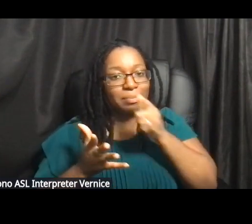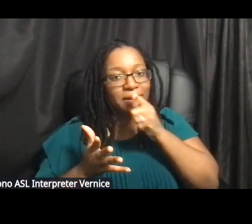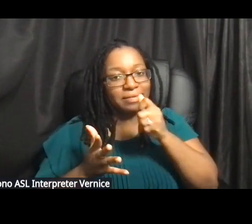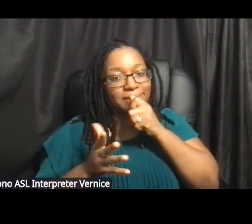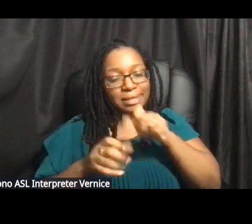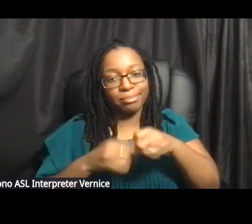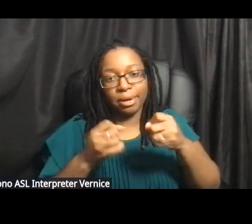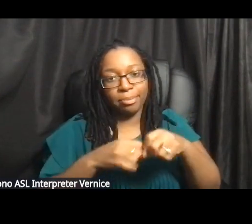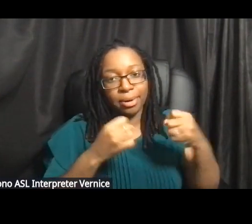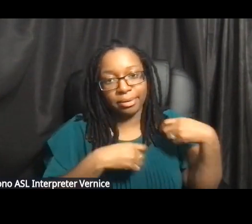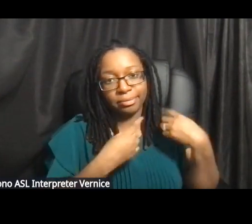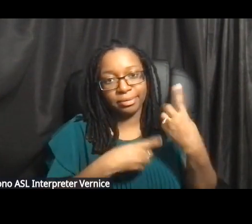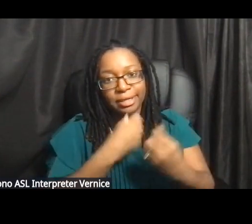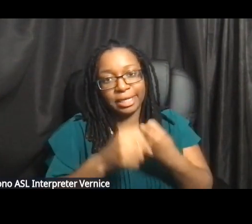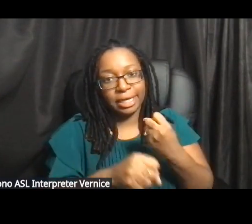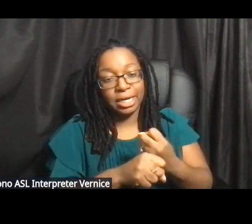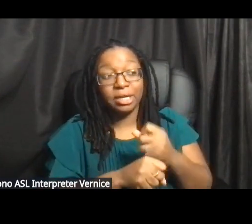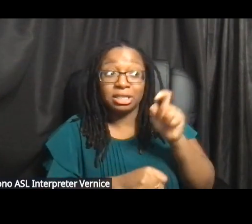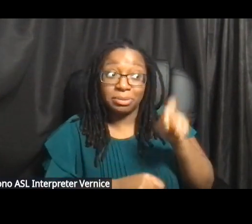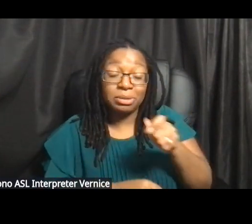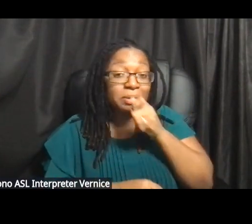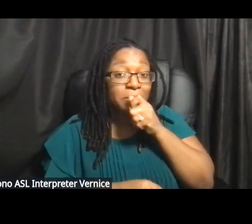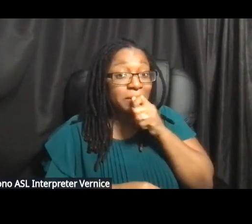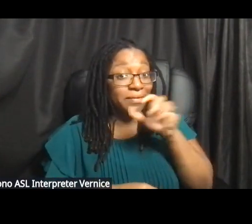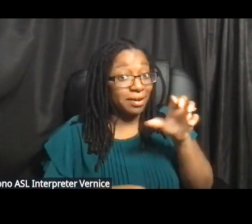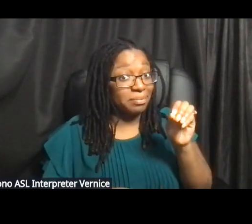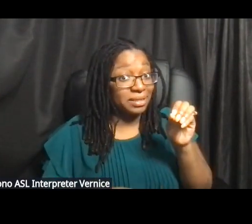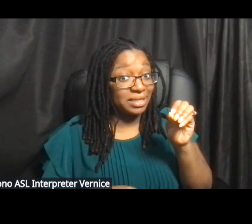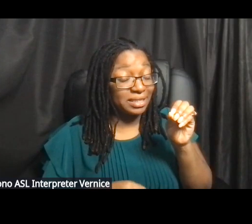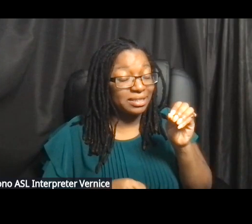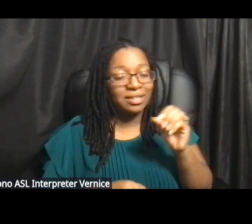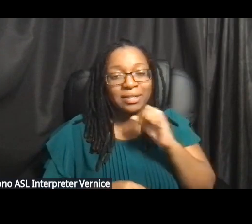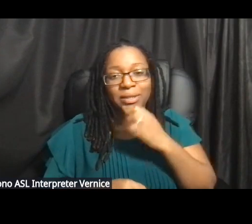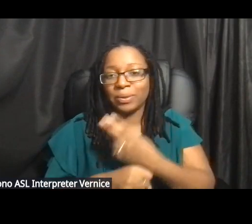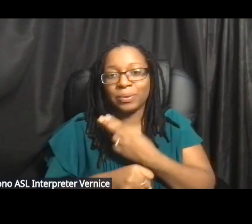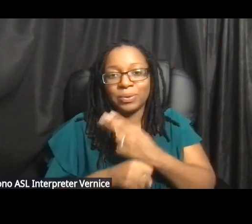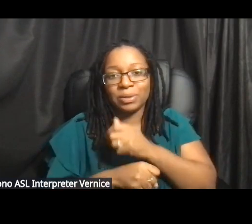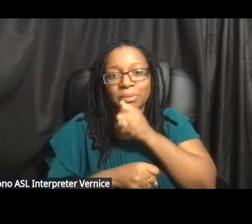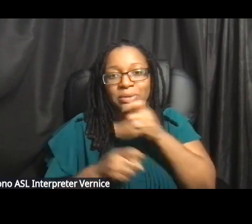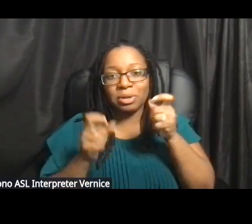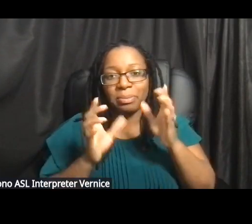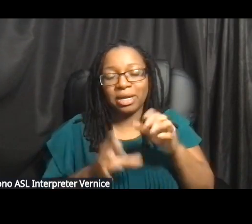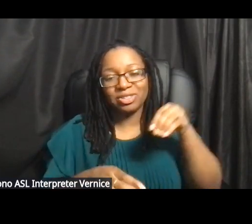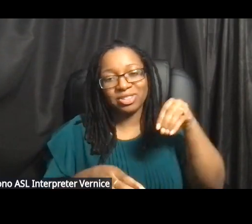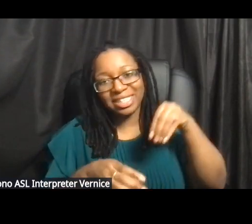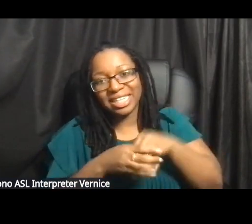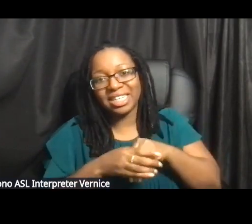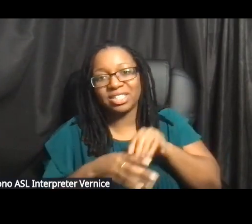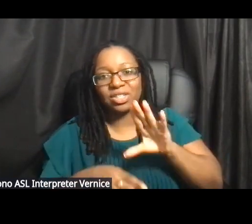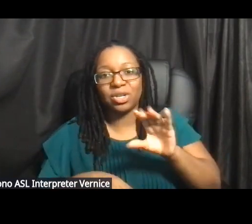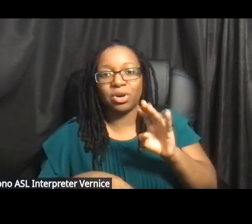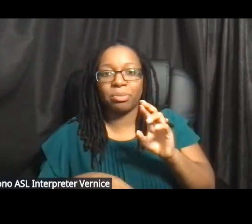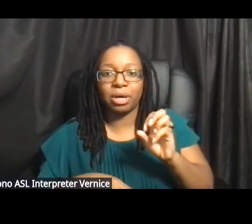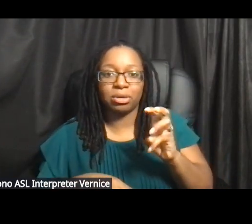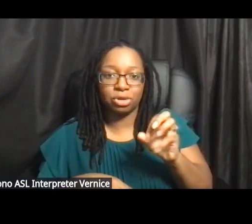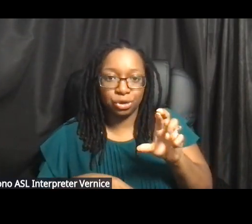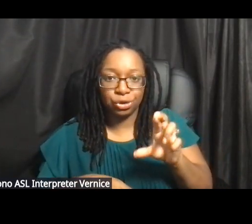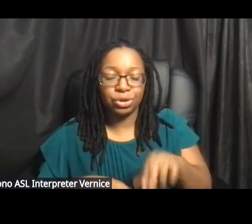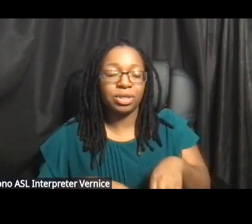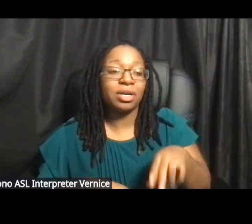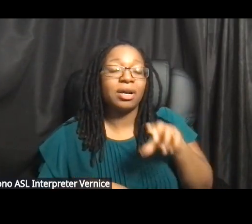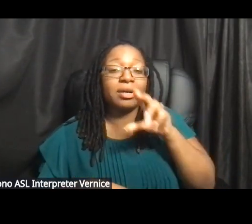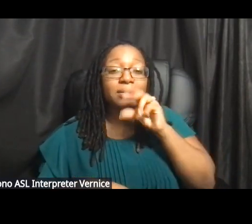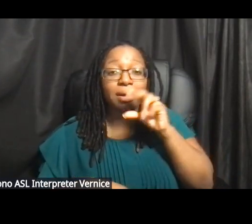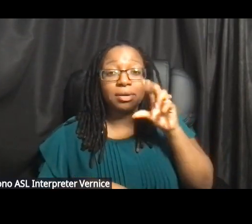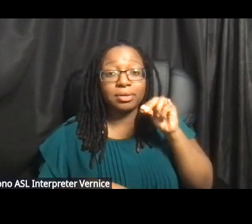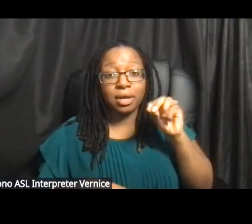They're literally supposed to be a privacy company. I also wouldn't use the password managers built into your browser. DuckDuckGo will offer to save your password and credit